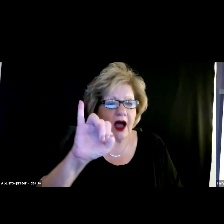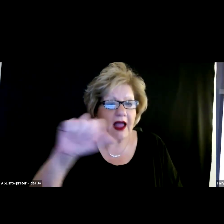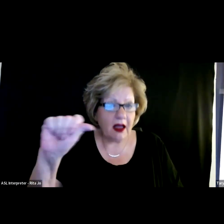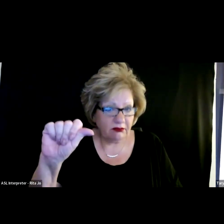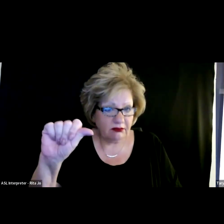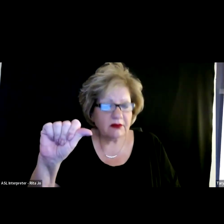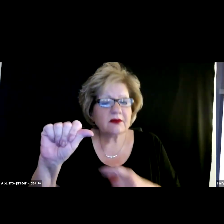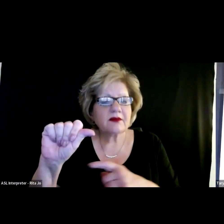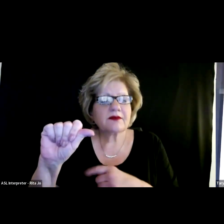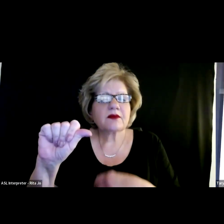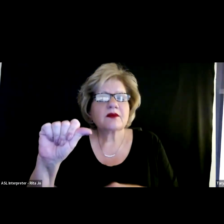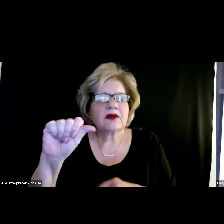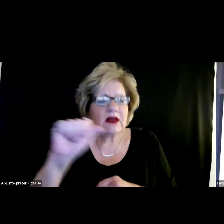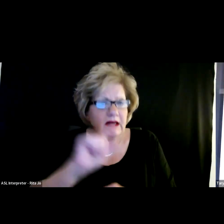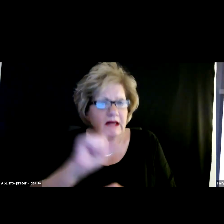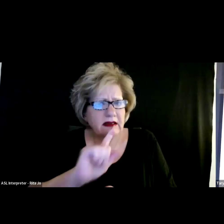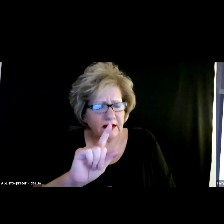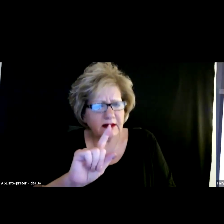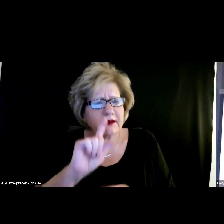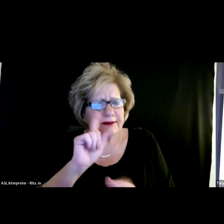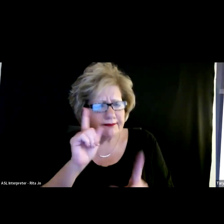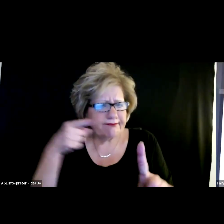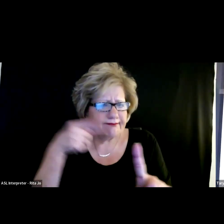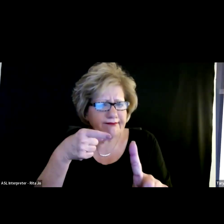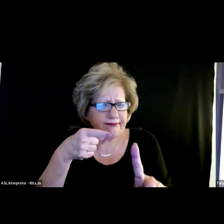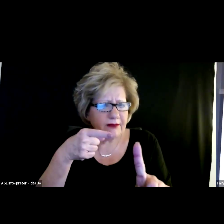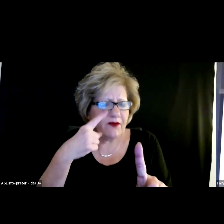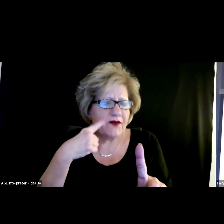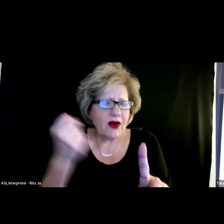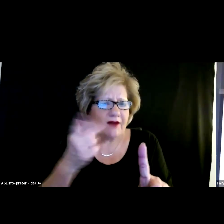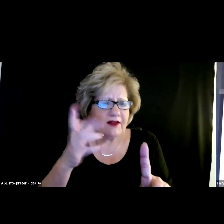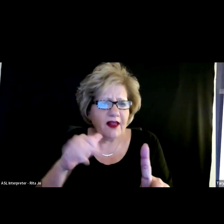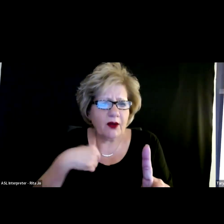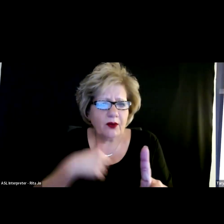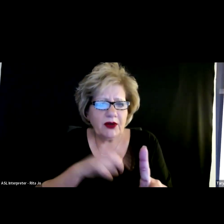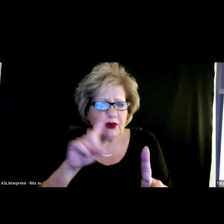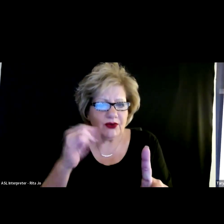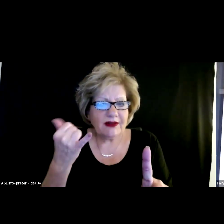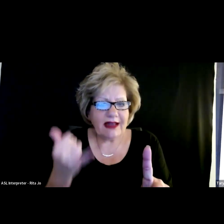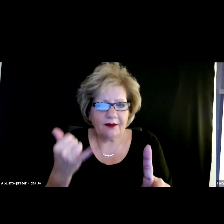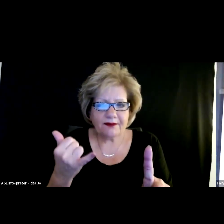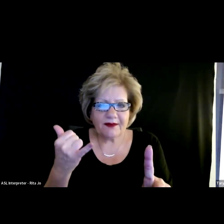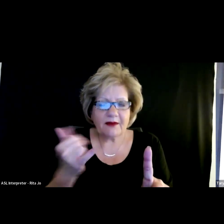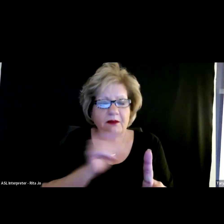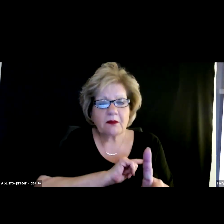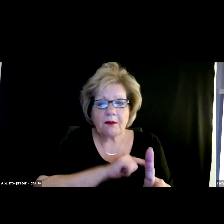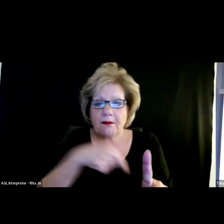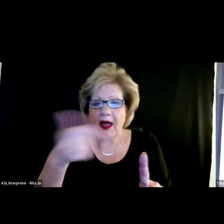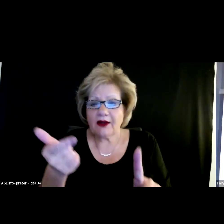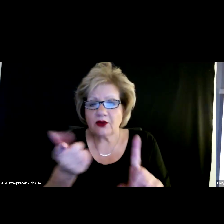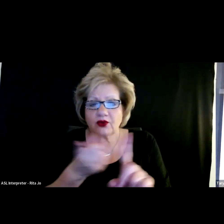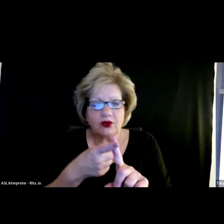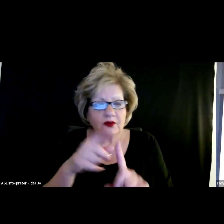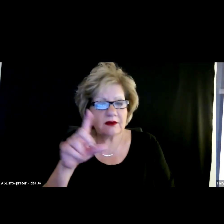accessibility, or DEIA, is at the heart of everything we do. I'll now turn it, I think, back over to